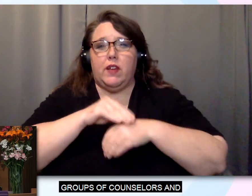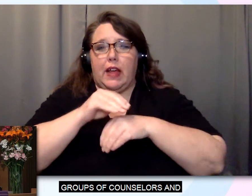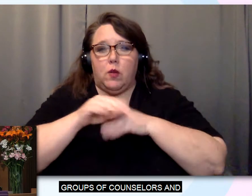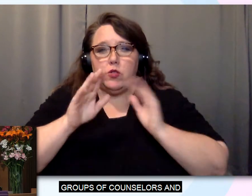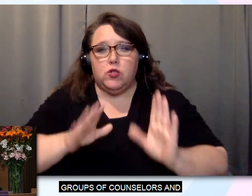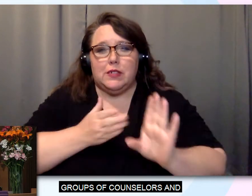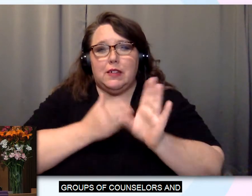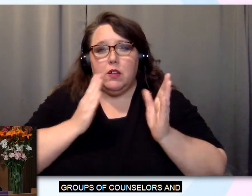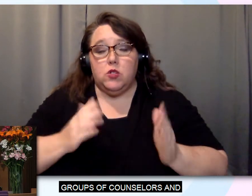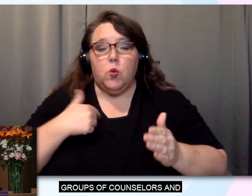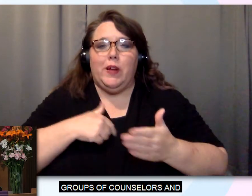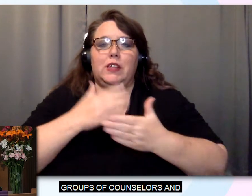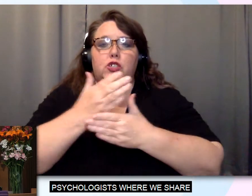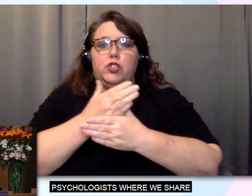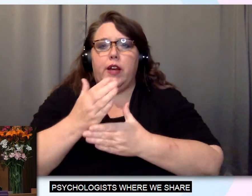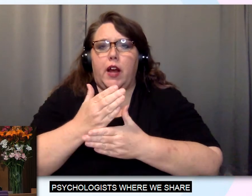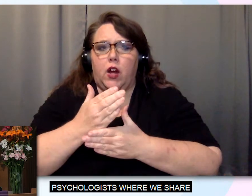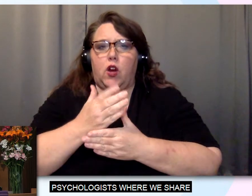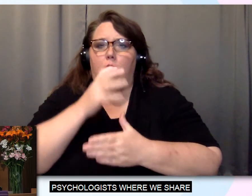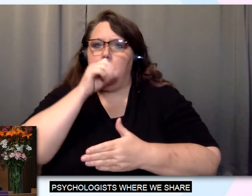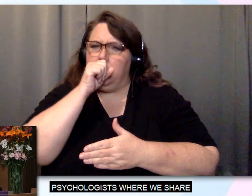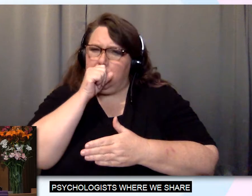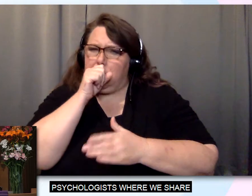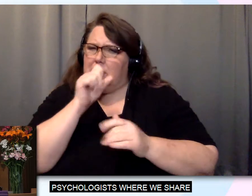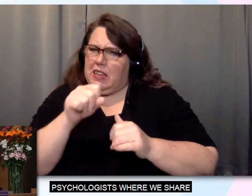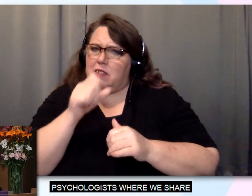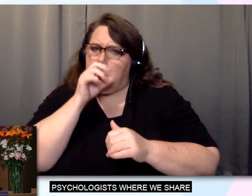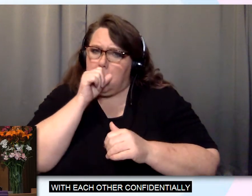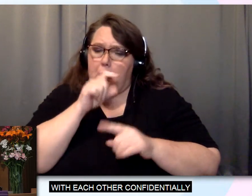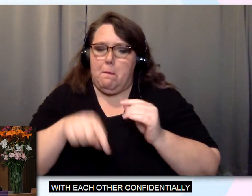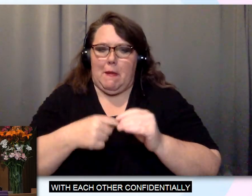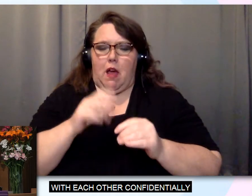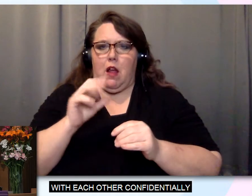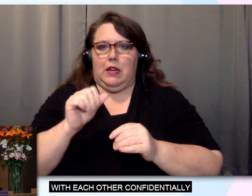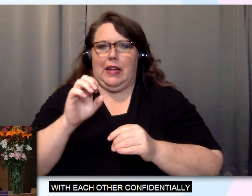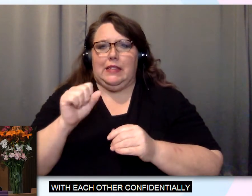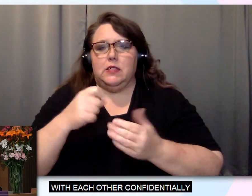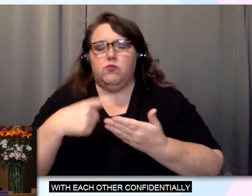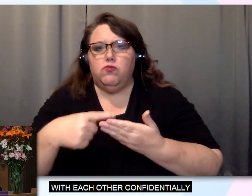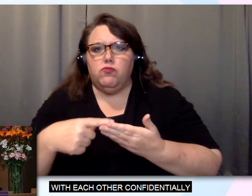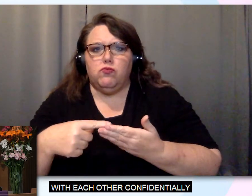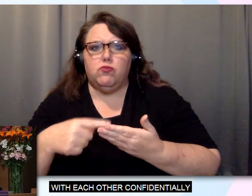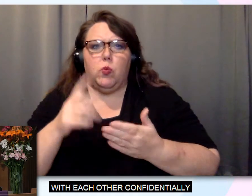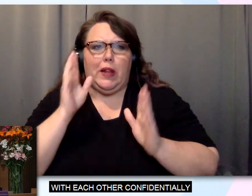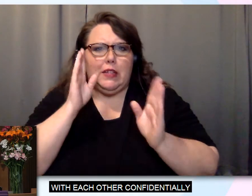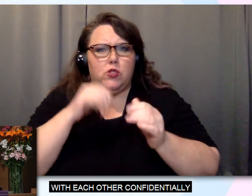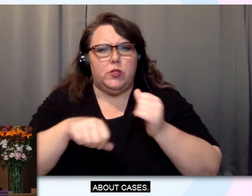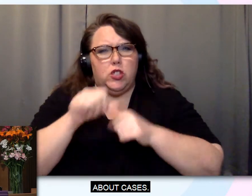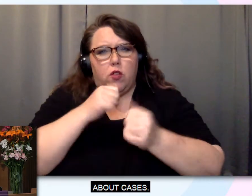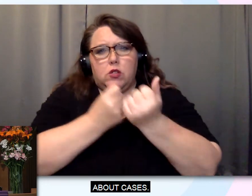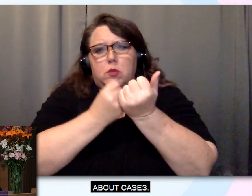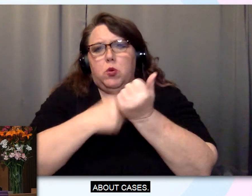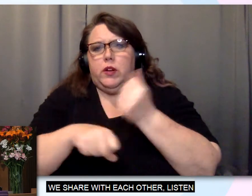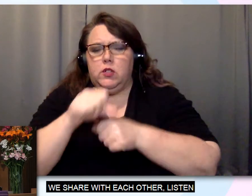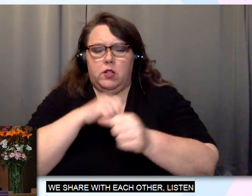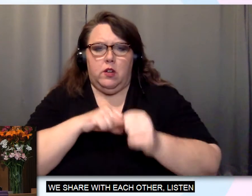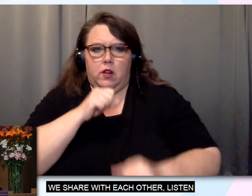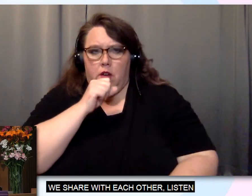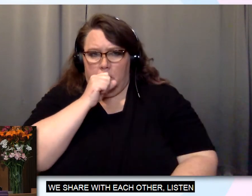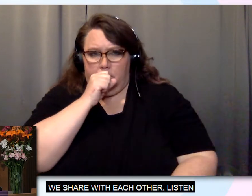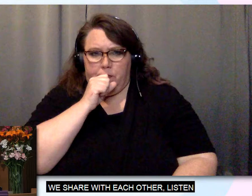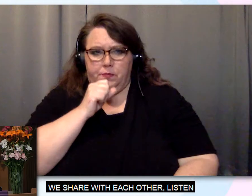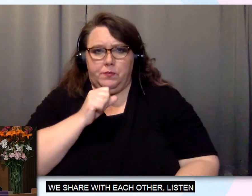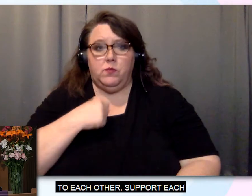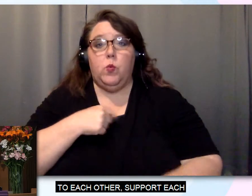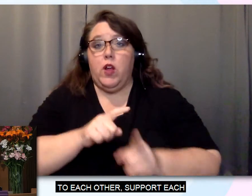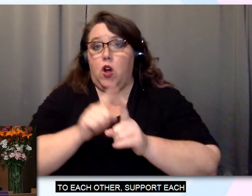of counselors and psychologists where we share with each other confidentially about cases. We share with each other, listen to each other, support